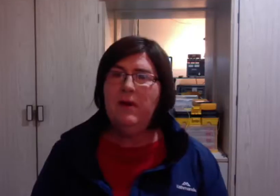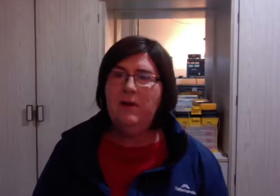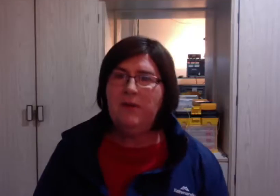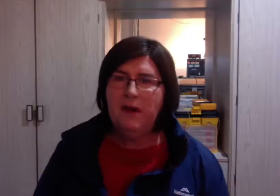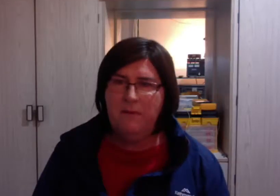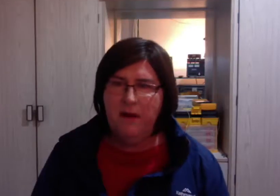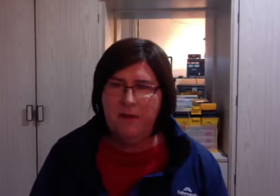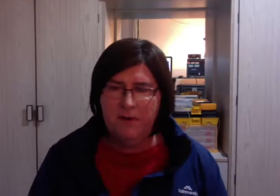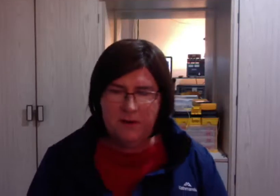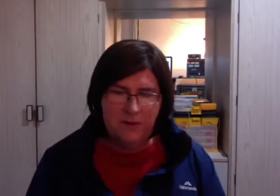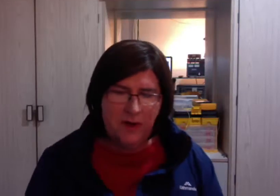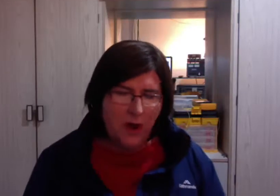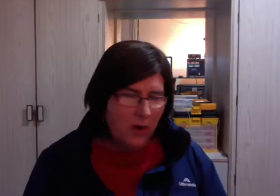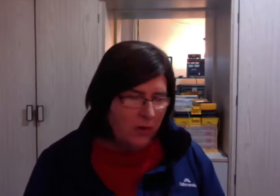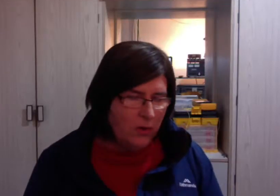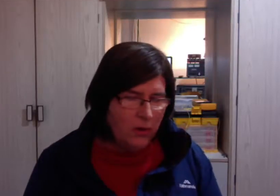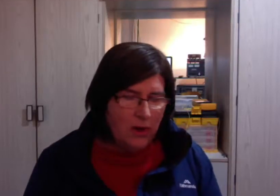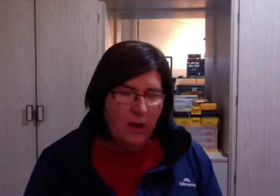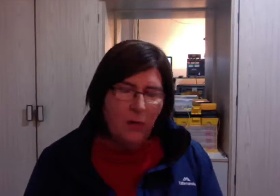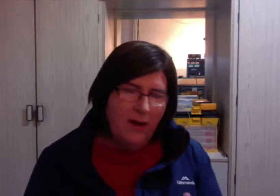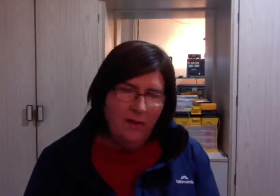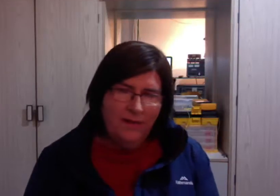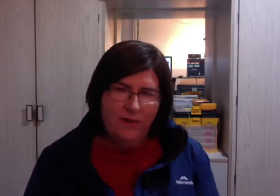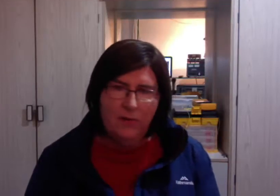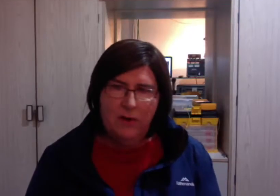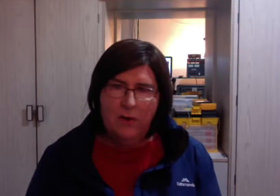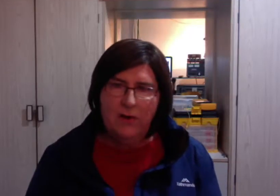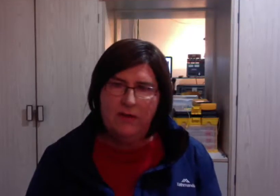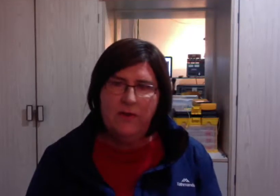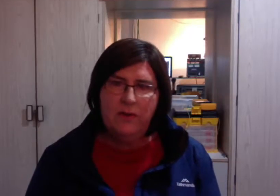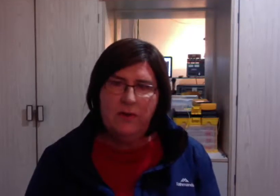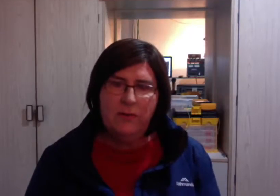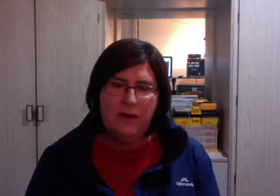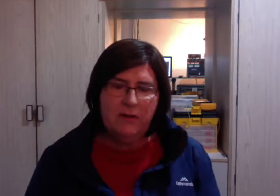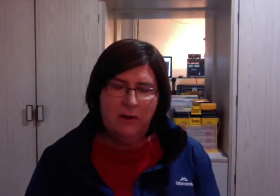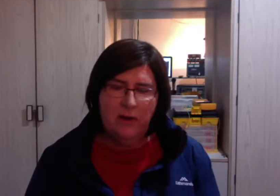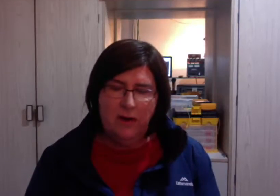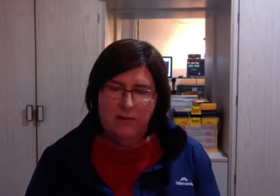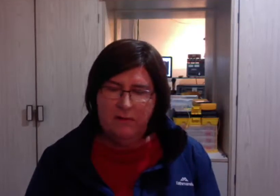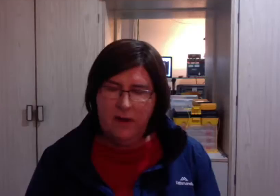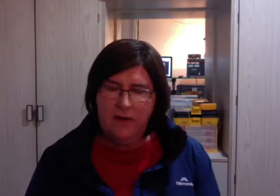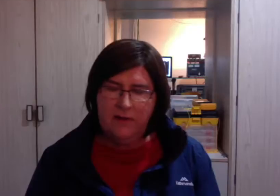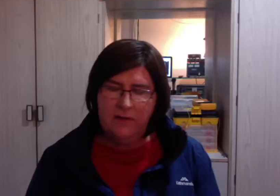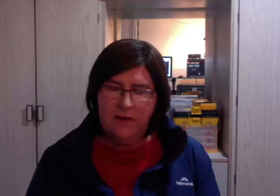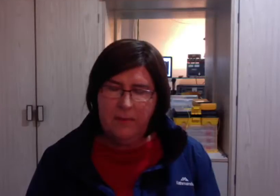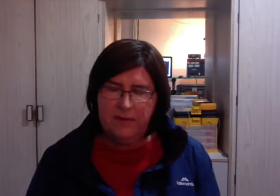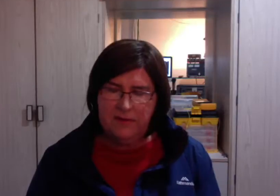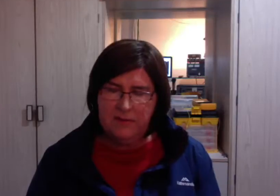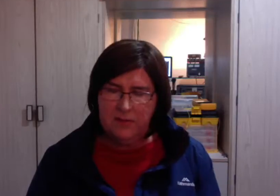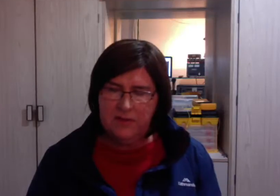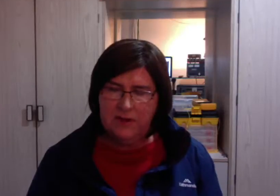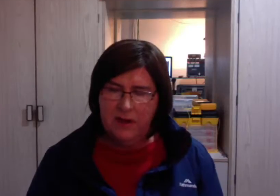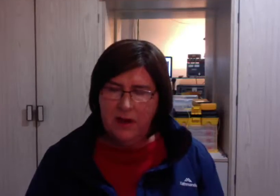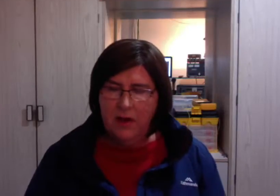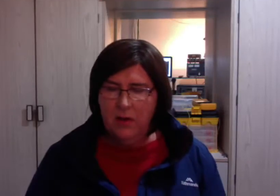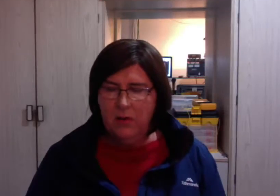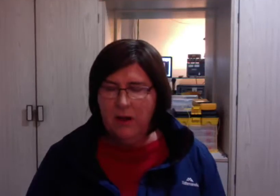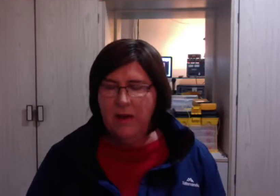welcome to go buy the bitumen. Or one of the things that we always do is we give a lot of advice to our participants who might